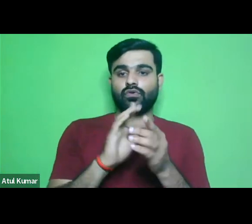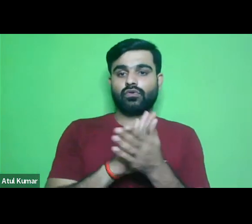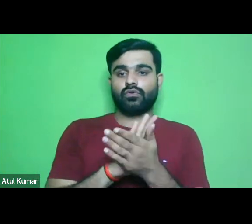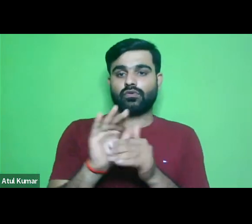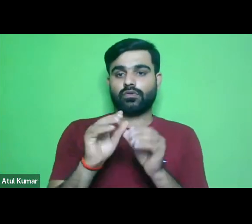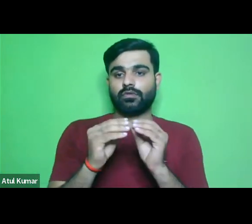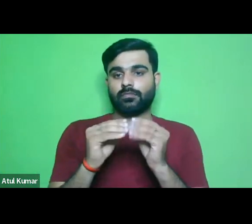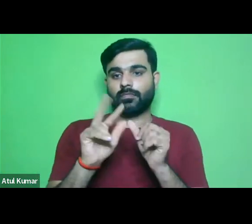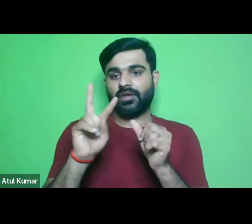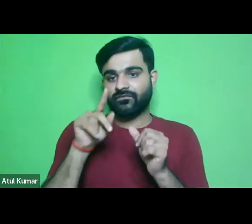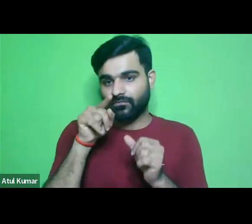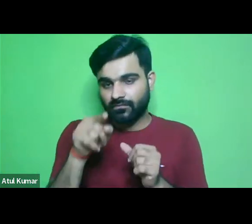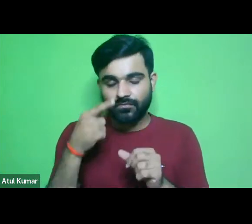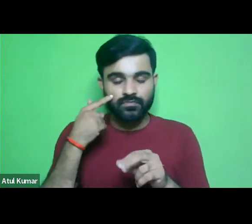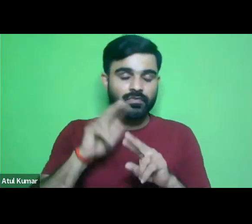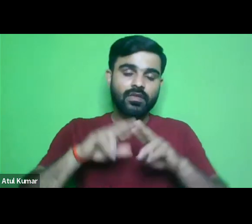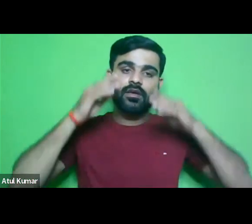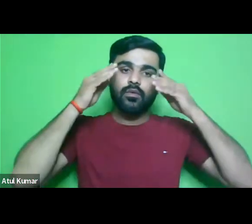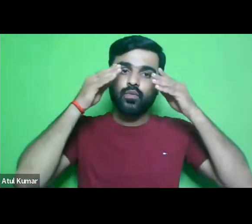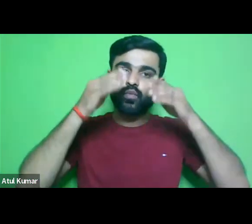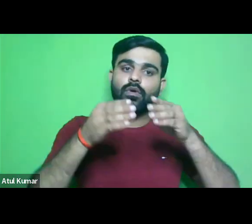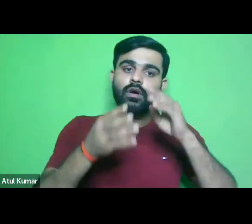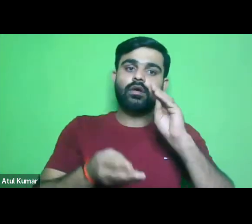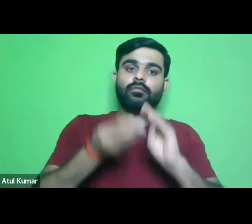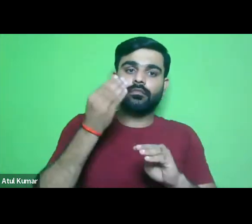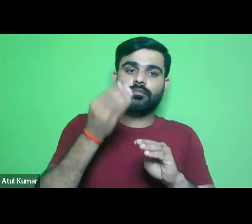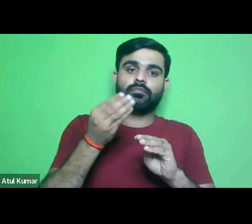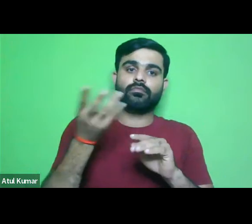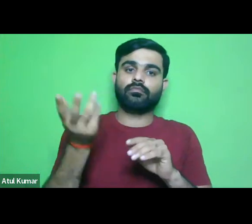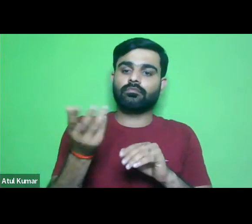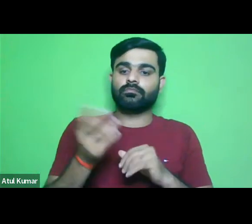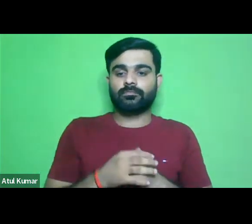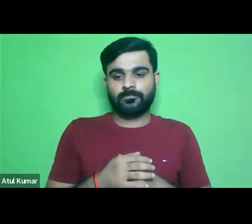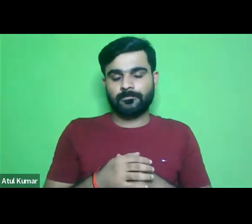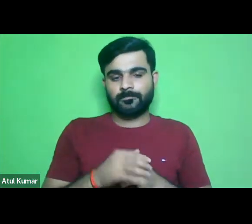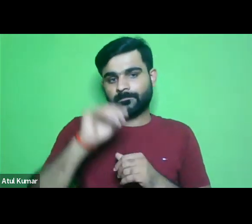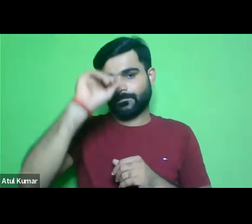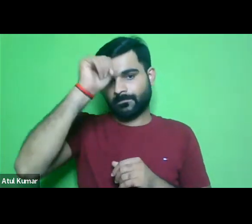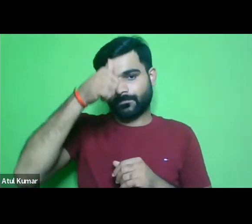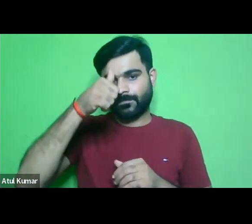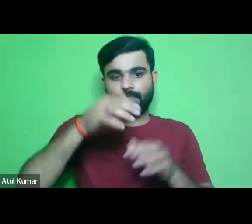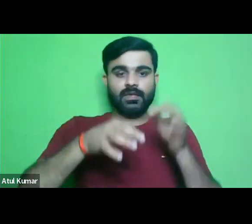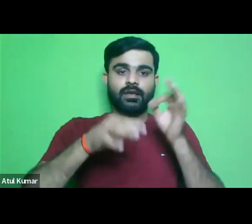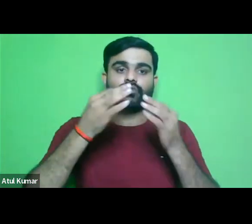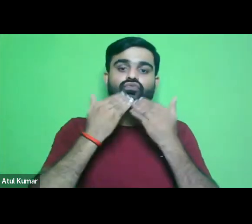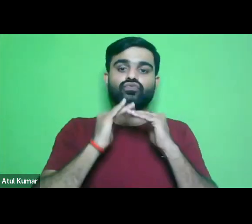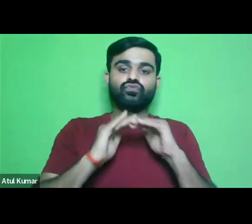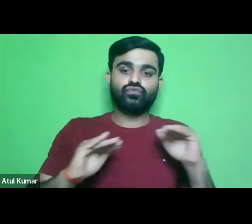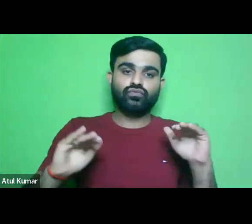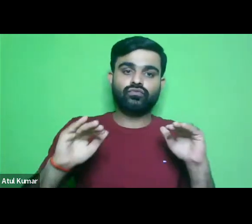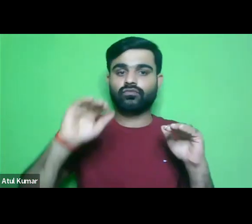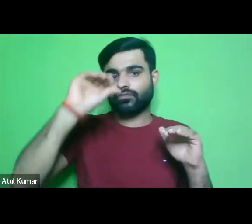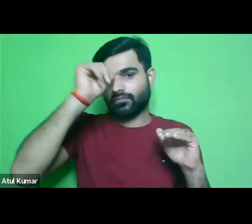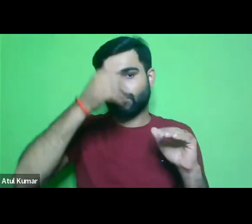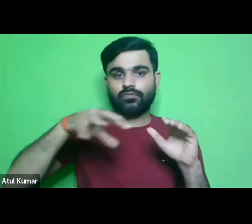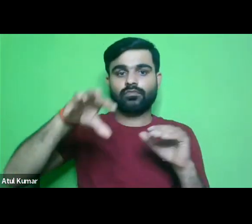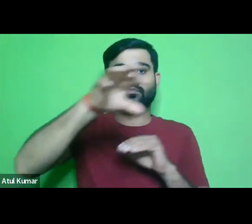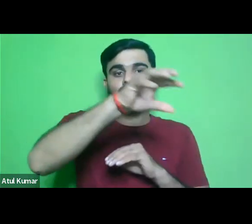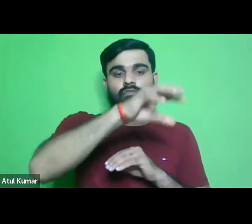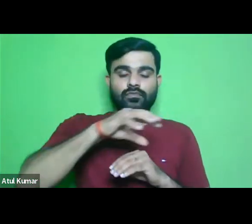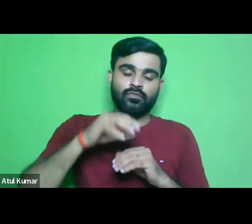Udbhav, if you can focus more on, Indian jurisprudence and Indian context,